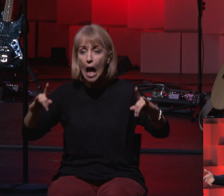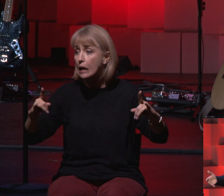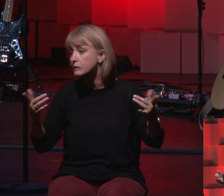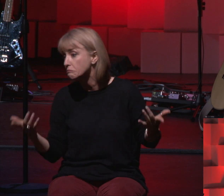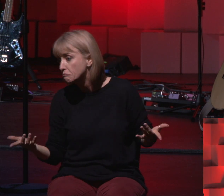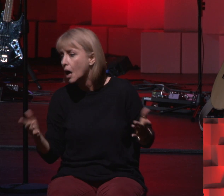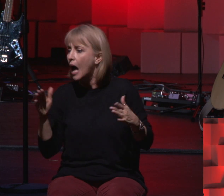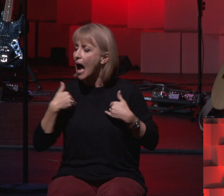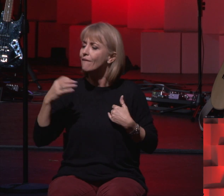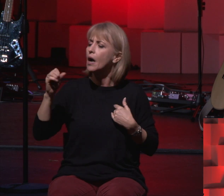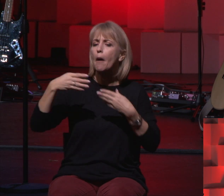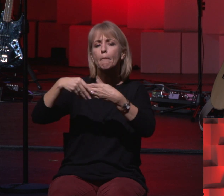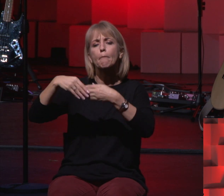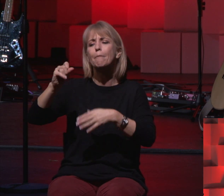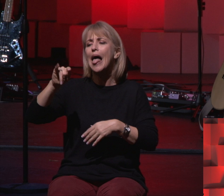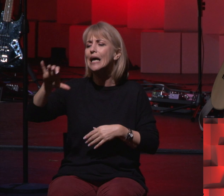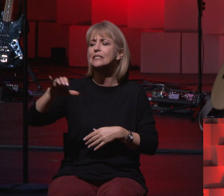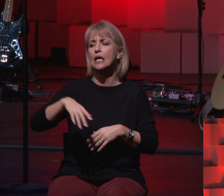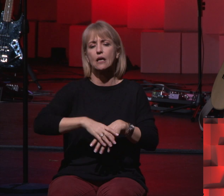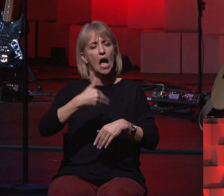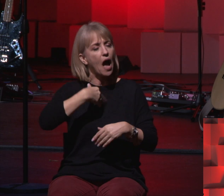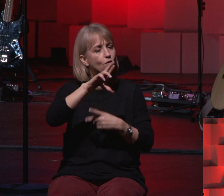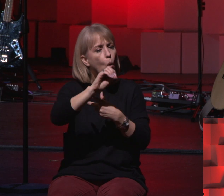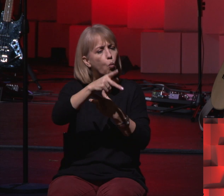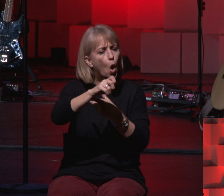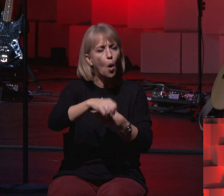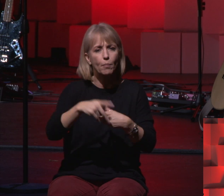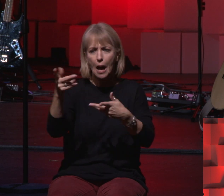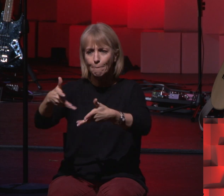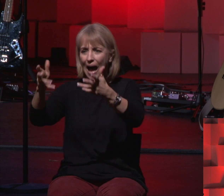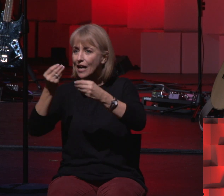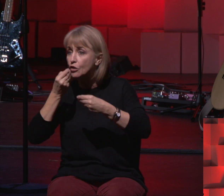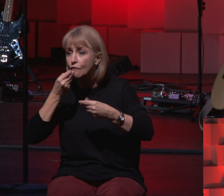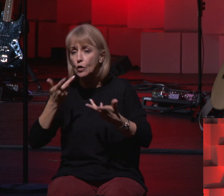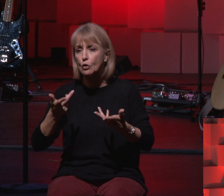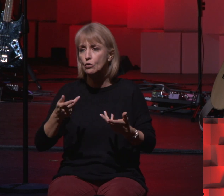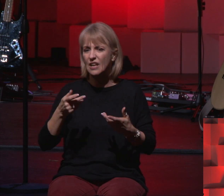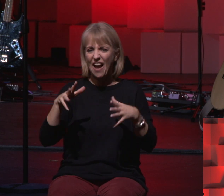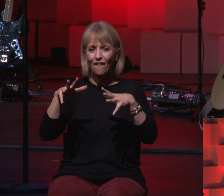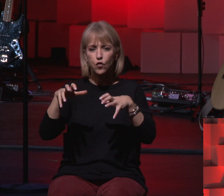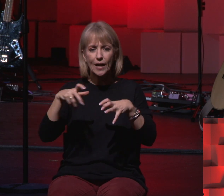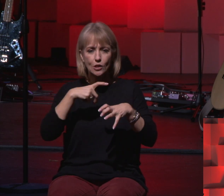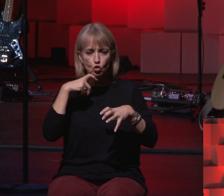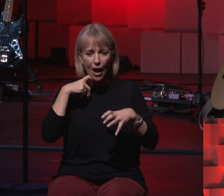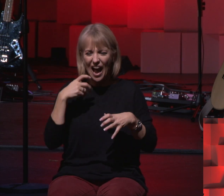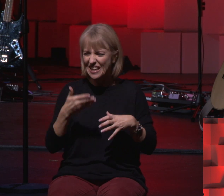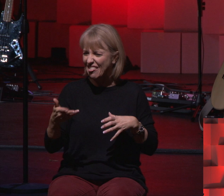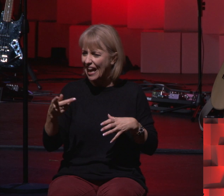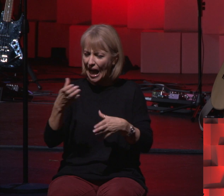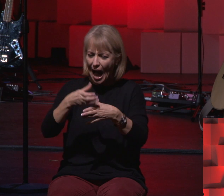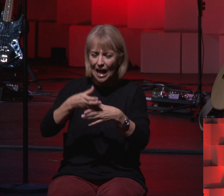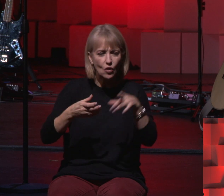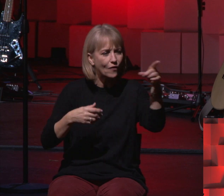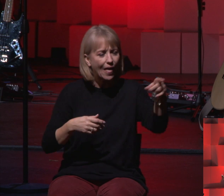there's some plastic over here. There's some ropes, and there's bags of food that we had no idea what it was. It was a lot of freeze-dried stuff, and there's some cans